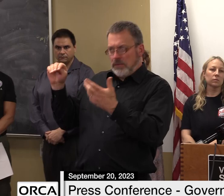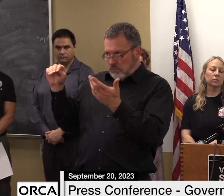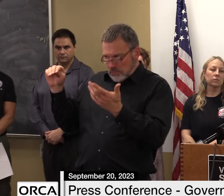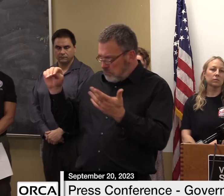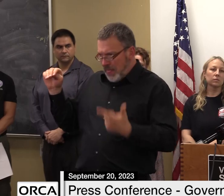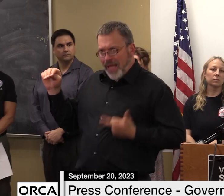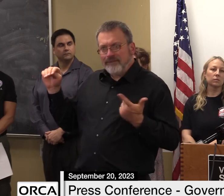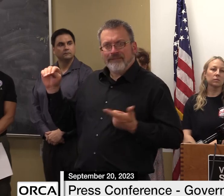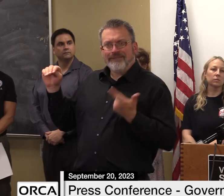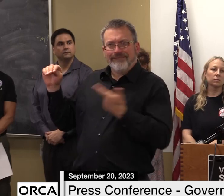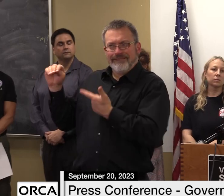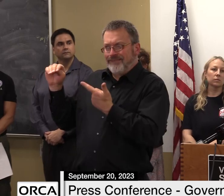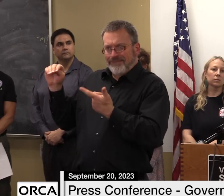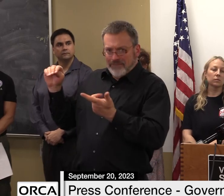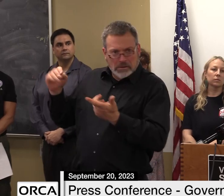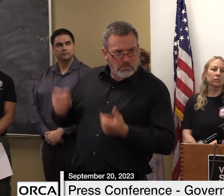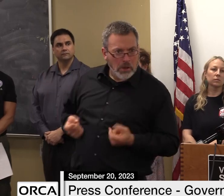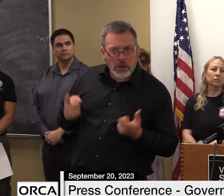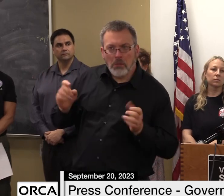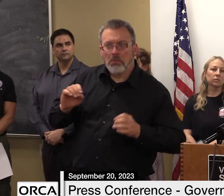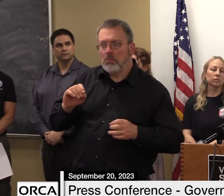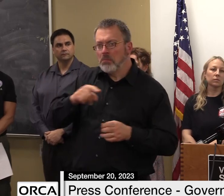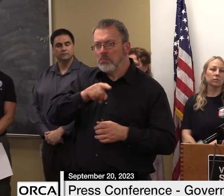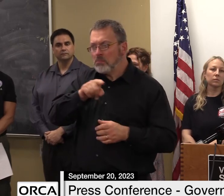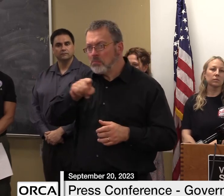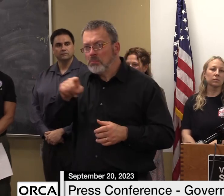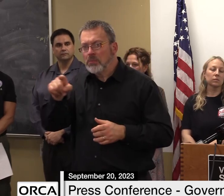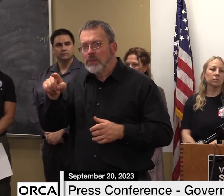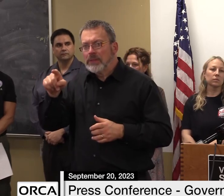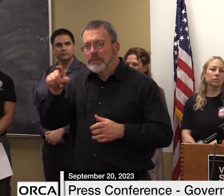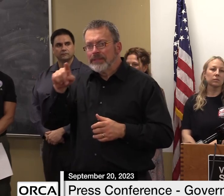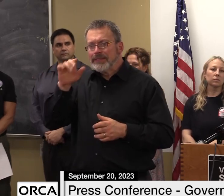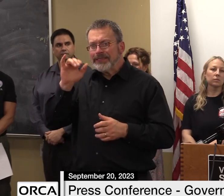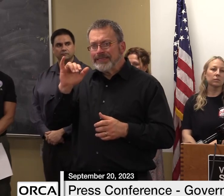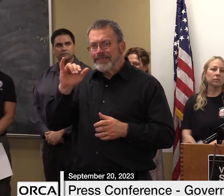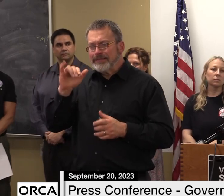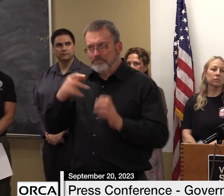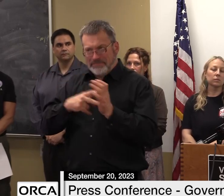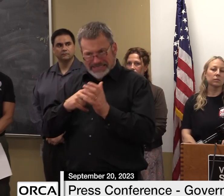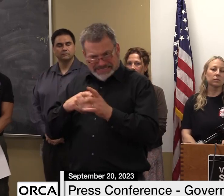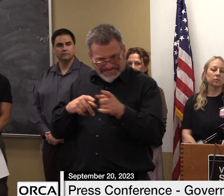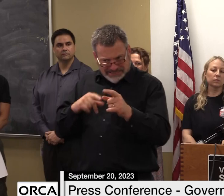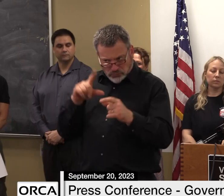$20 million isn't going to satisfy all of that. But lifting the cap,